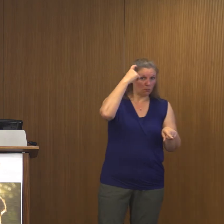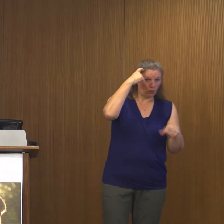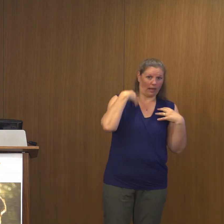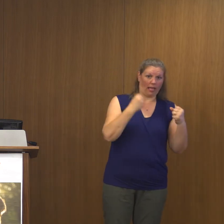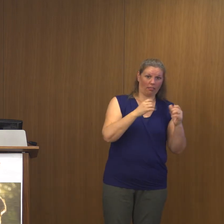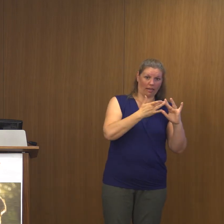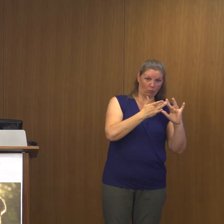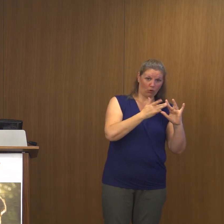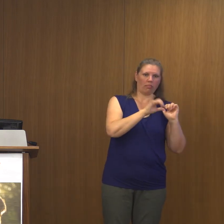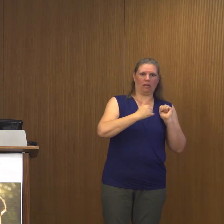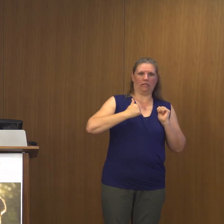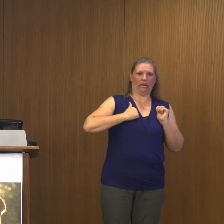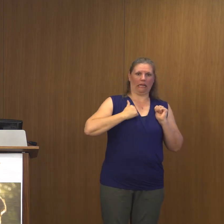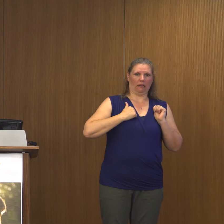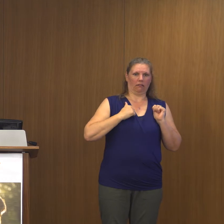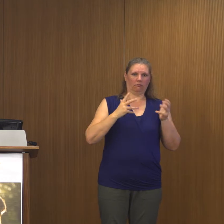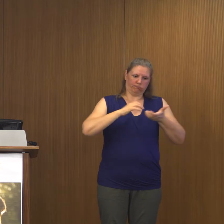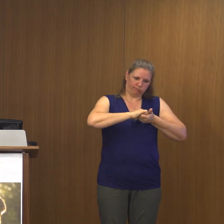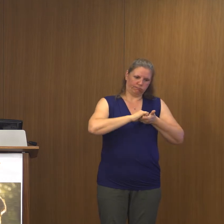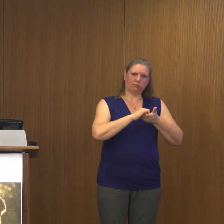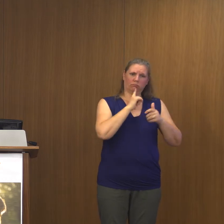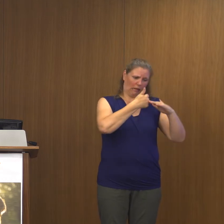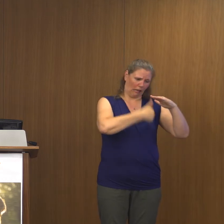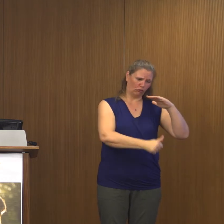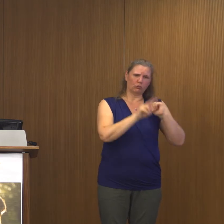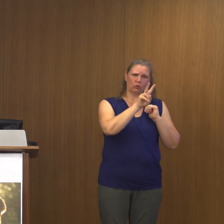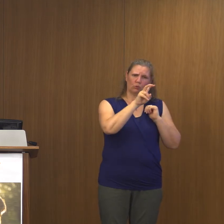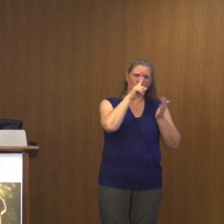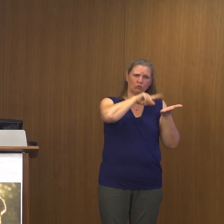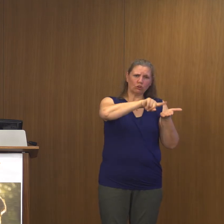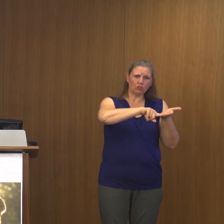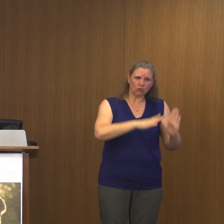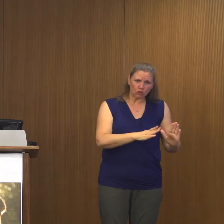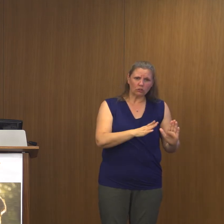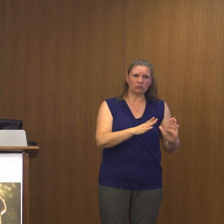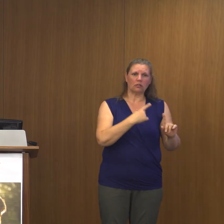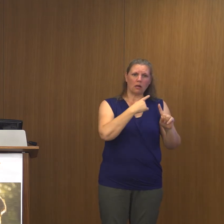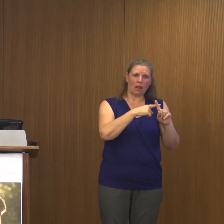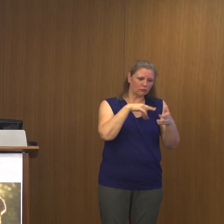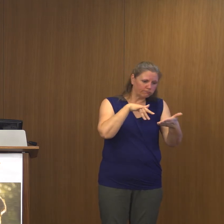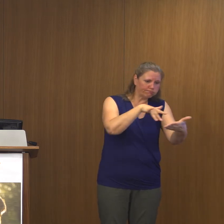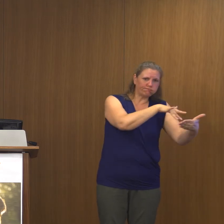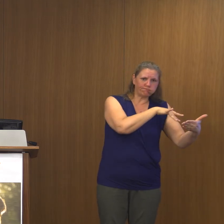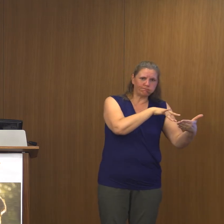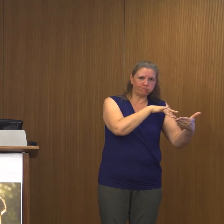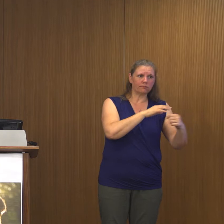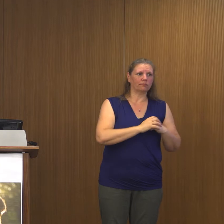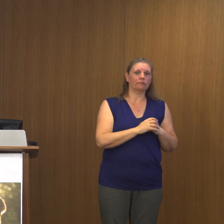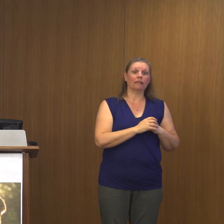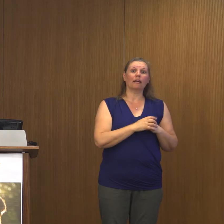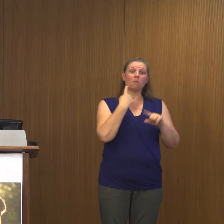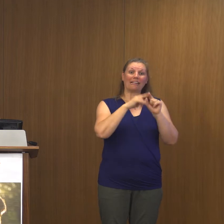trans-Canadian collaboration. There are over 200 researchers and associate investigators in the network, several